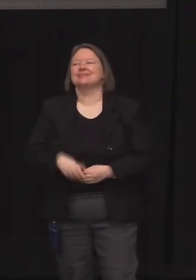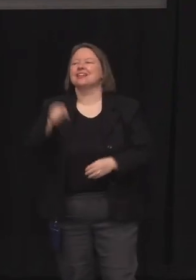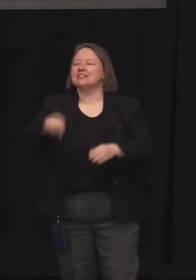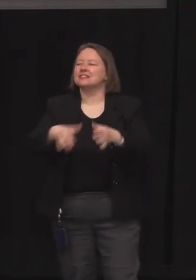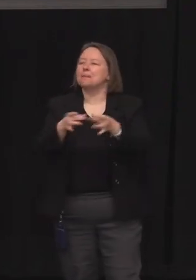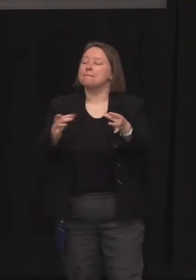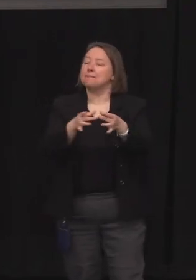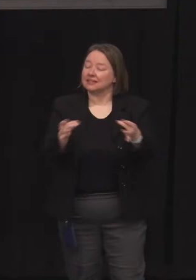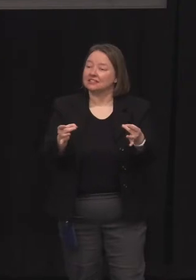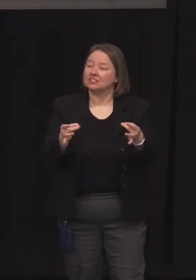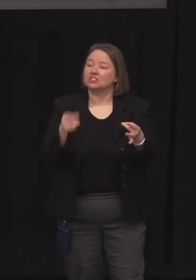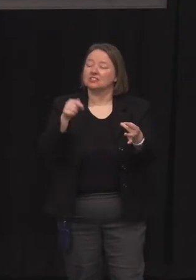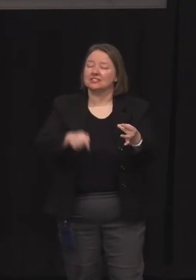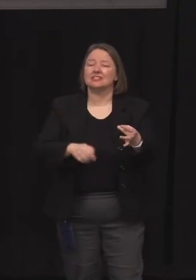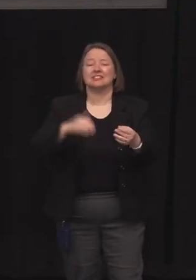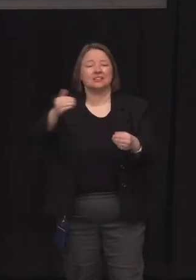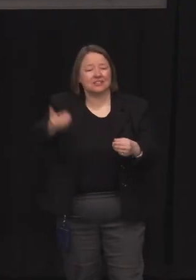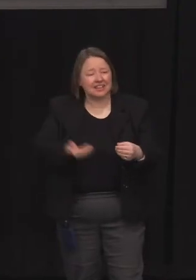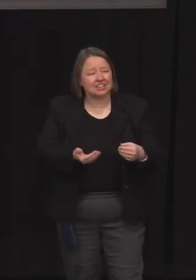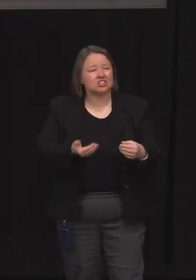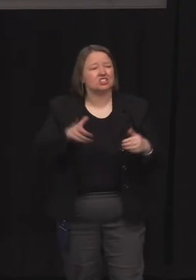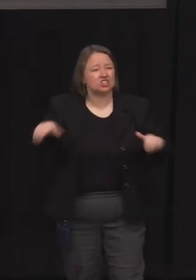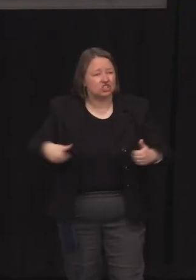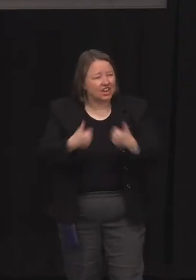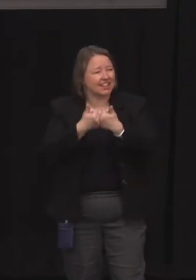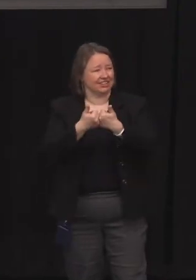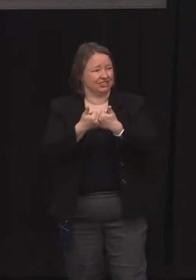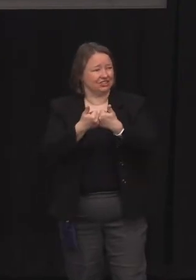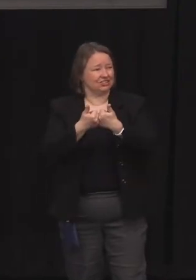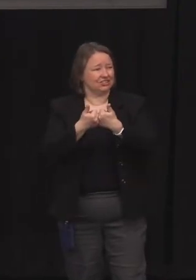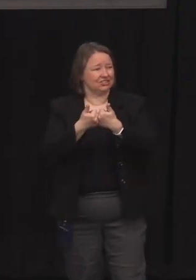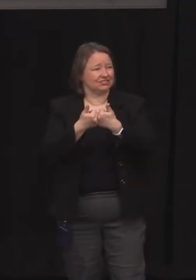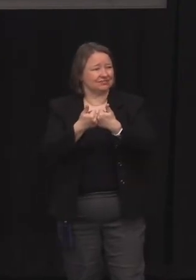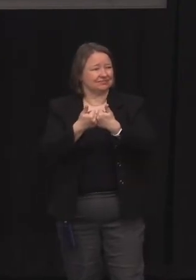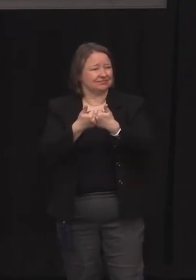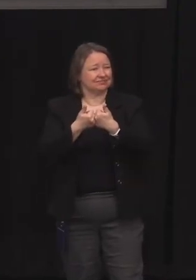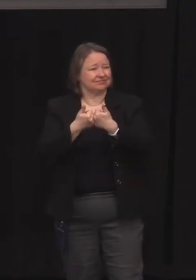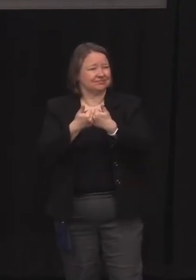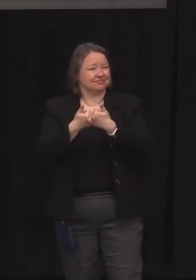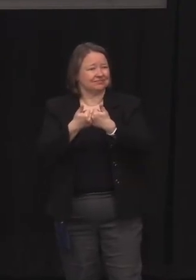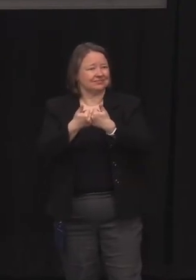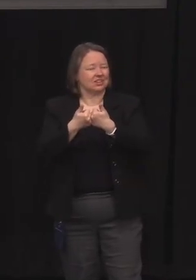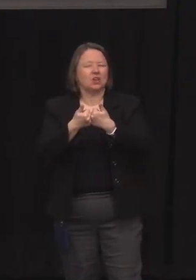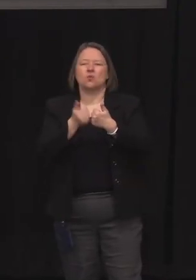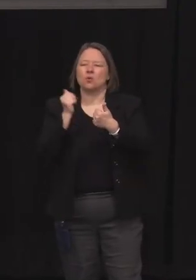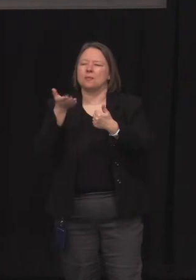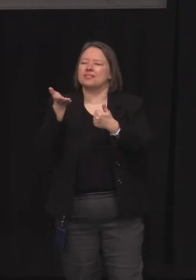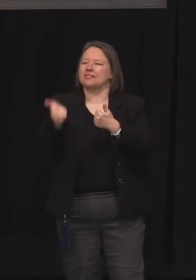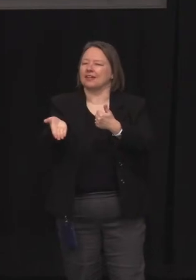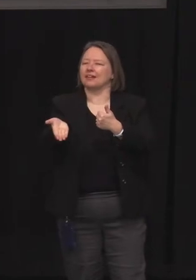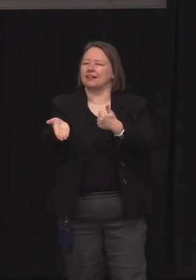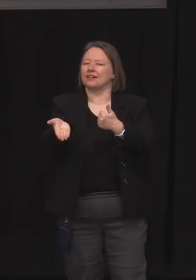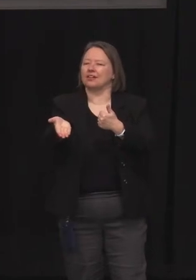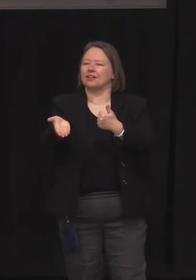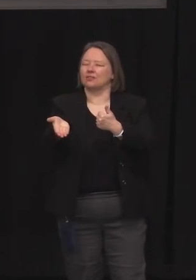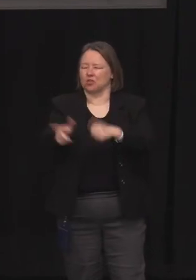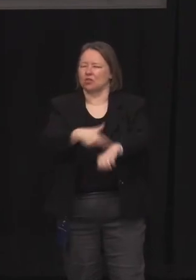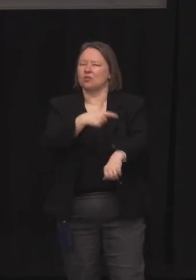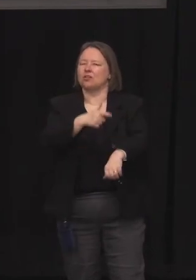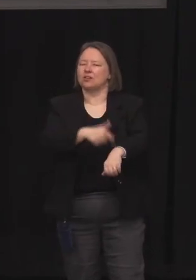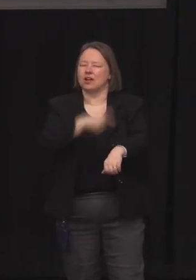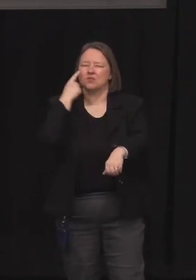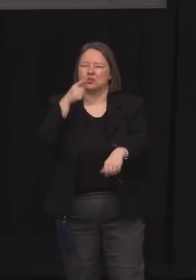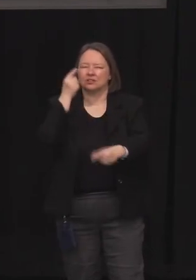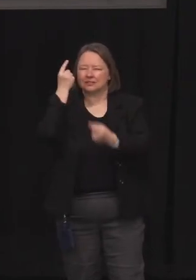This message, this invitation, this challenge is gonna sit out there for a while for you and others